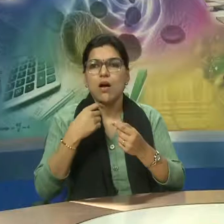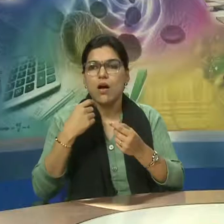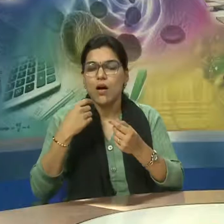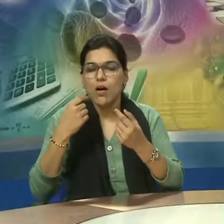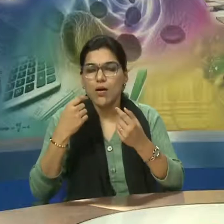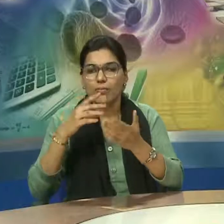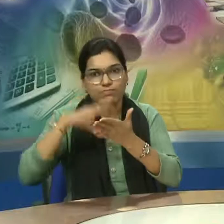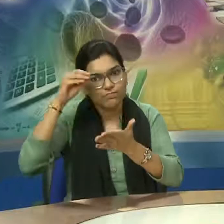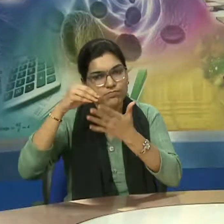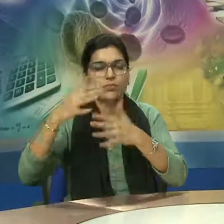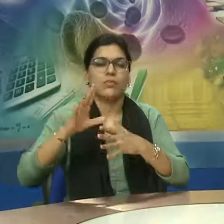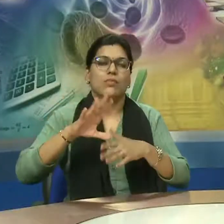Relearn,